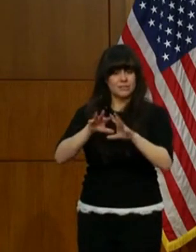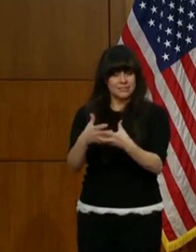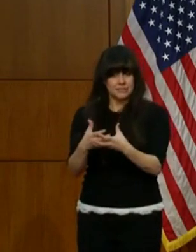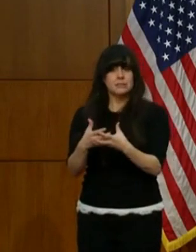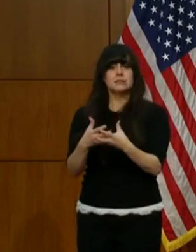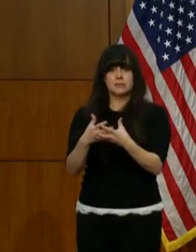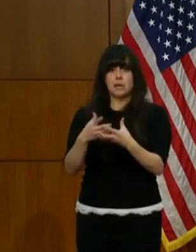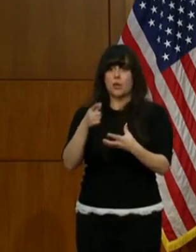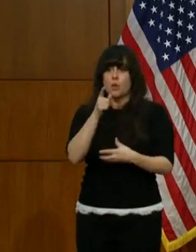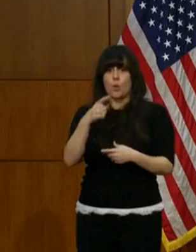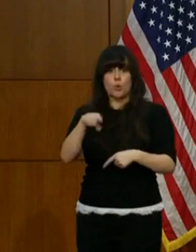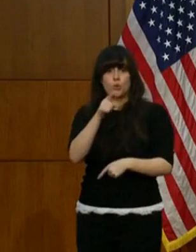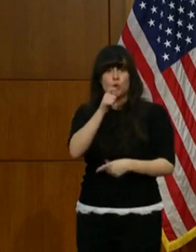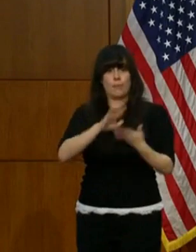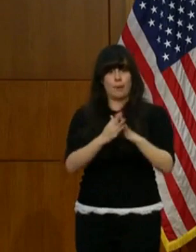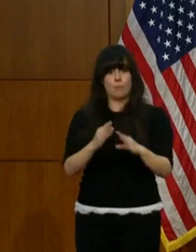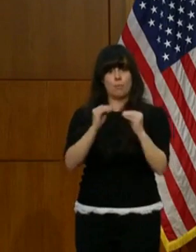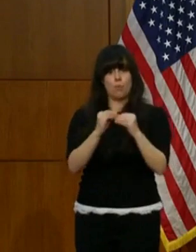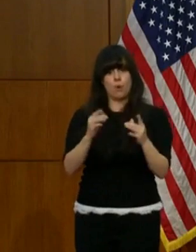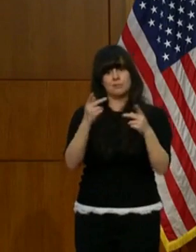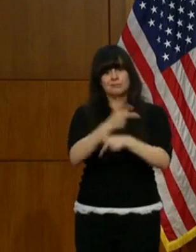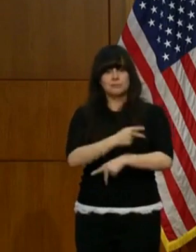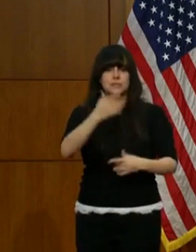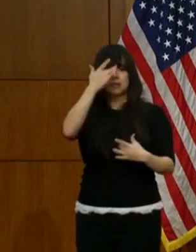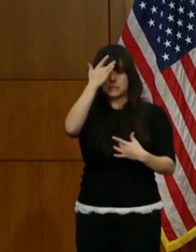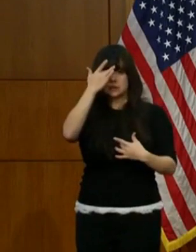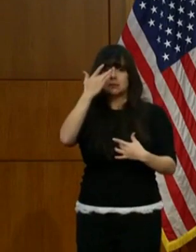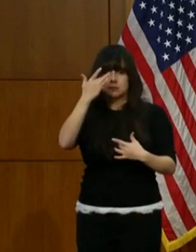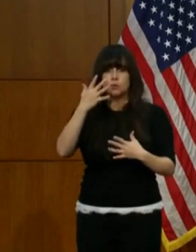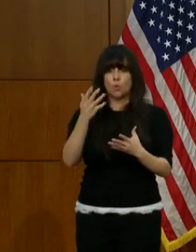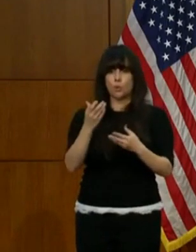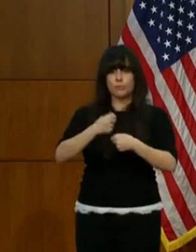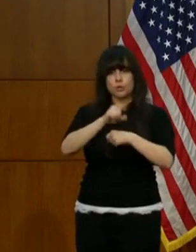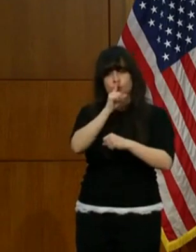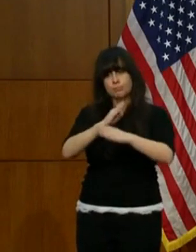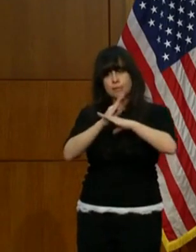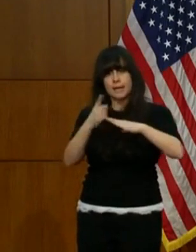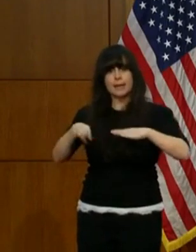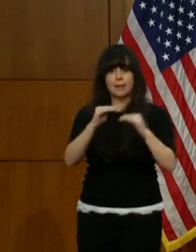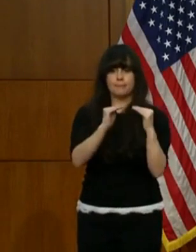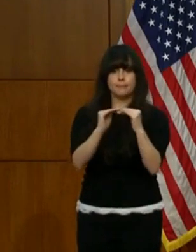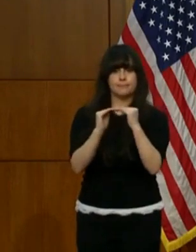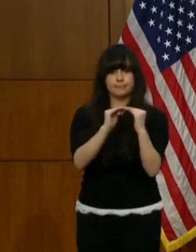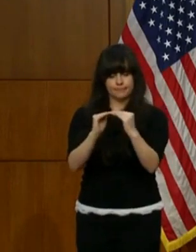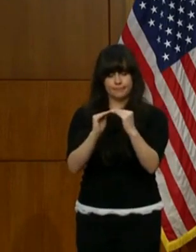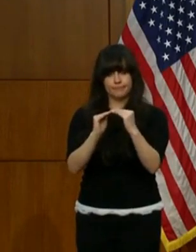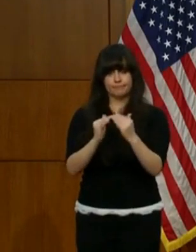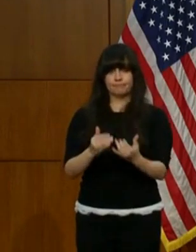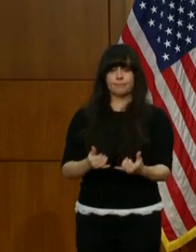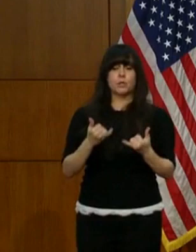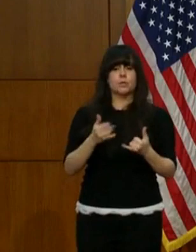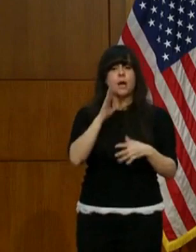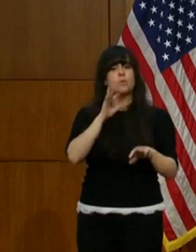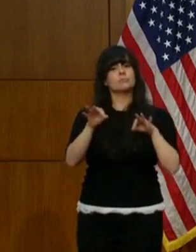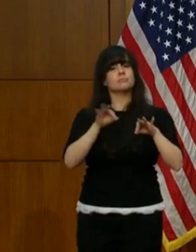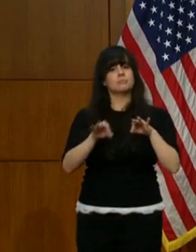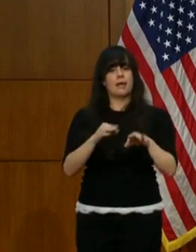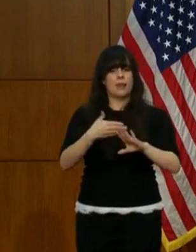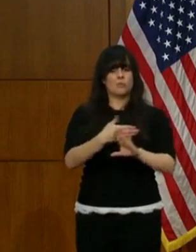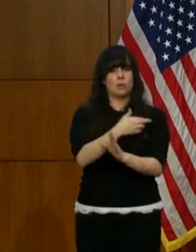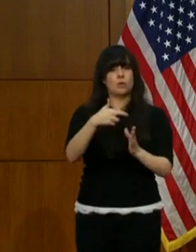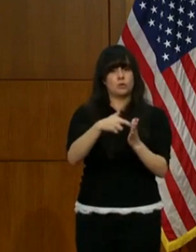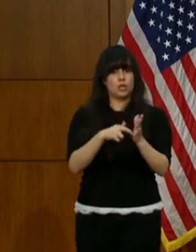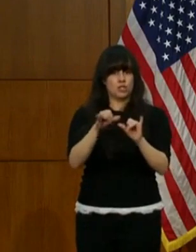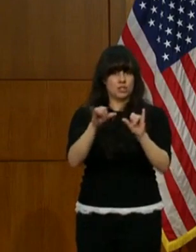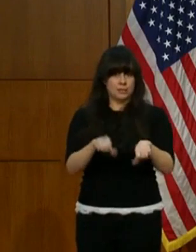virus. Now I'd like to talk about the pre-registration system. We have heard you. You